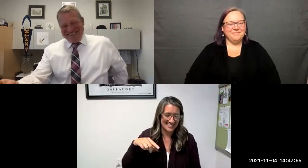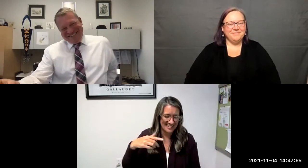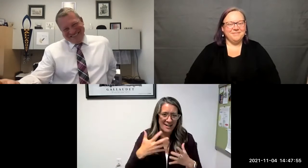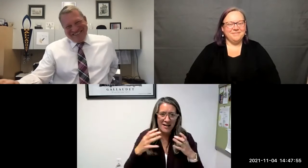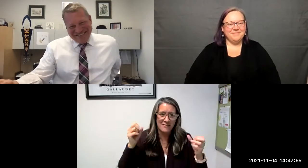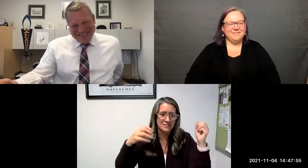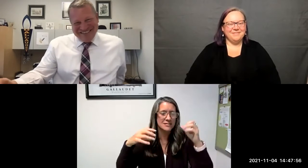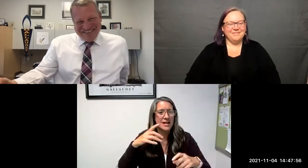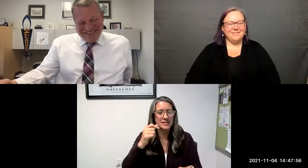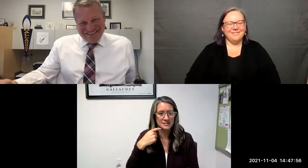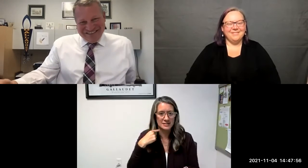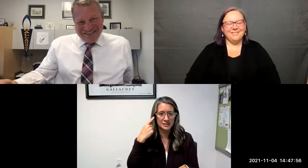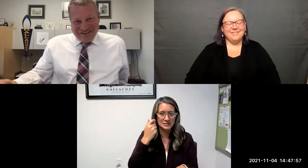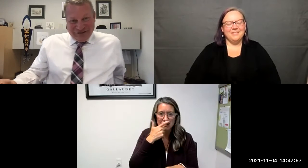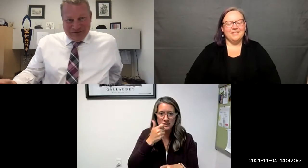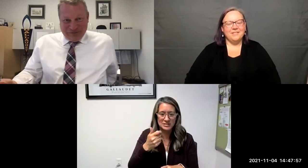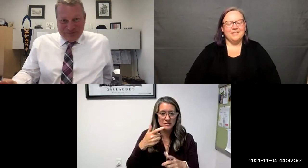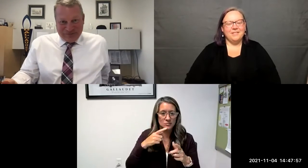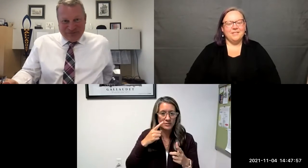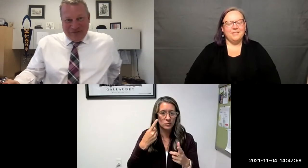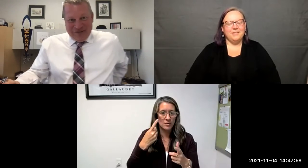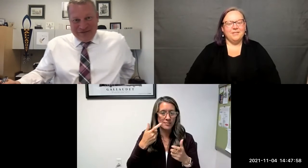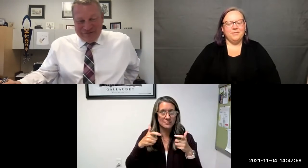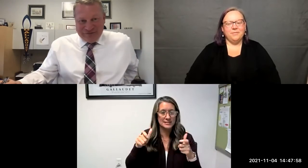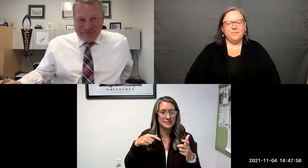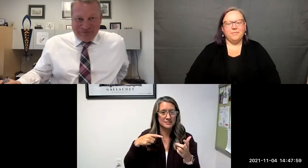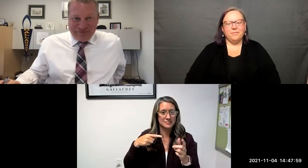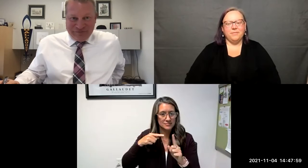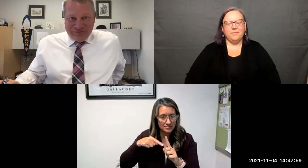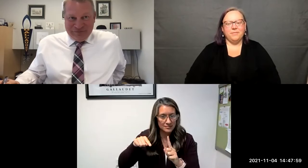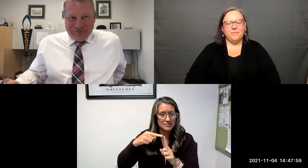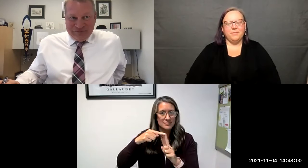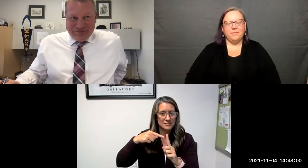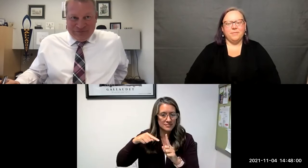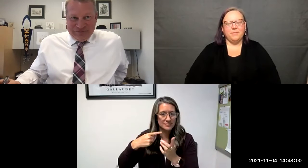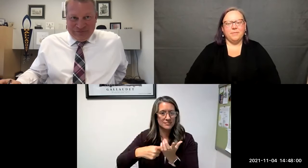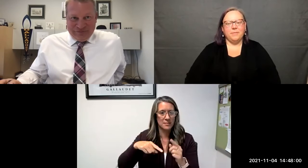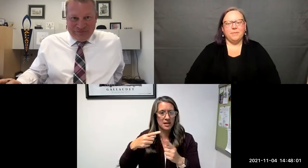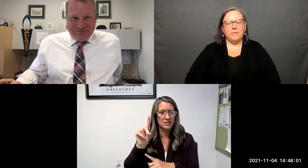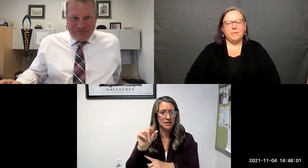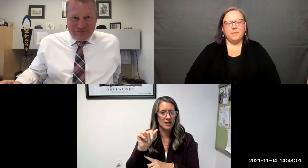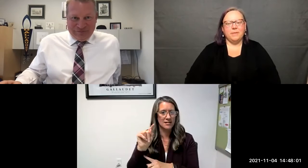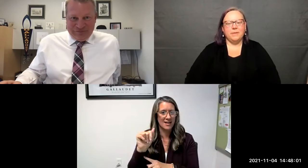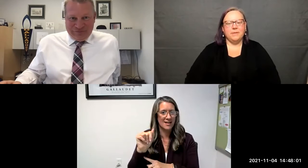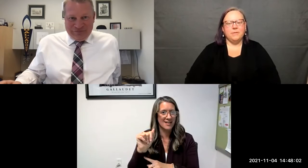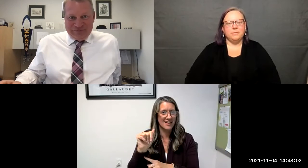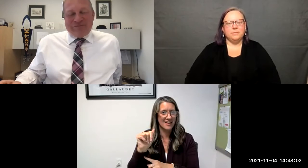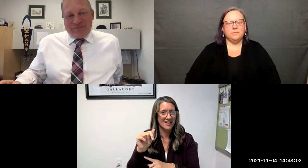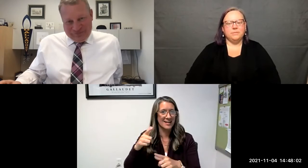another 45 minutes. A lot of information was shared. It was a great discussion. One of the biggest things that we kept coming back to is